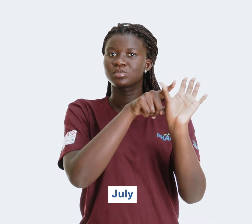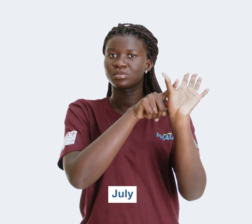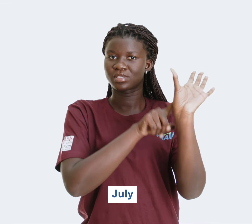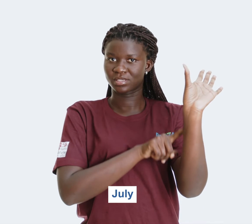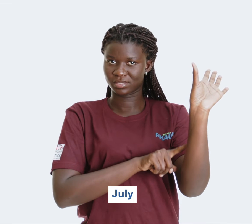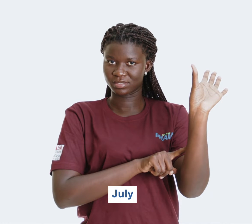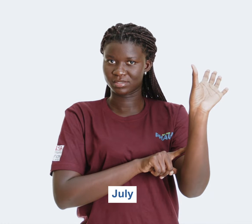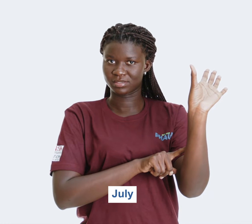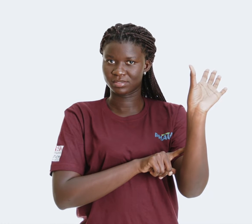July,